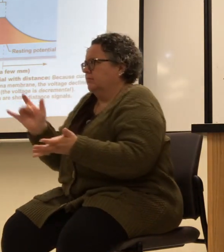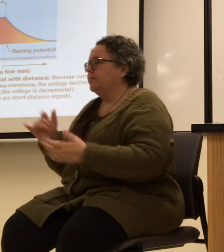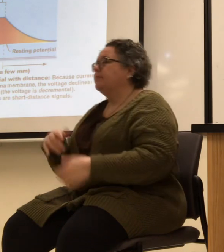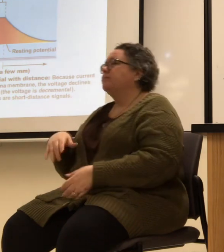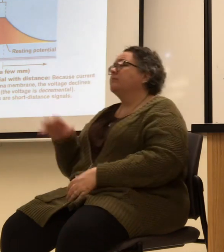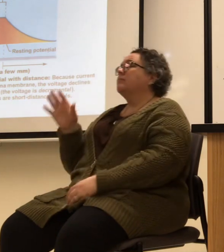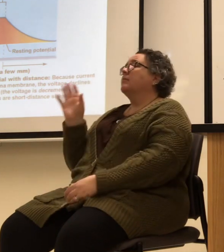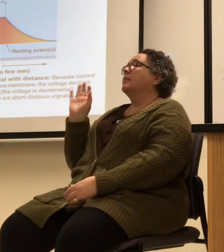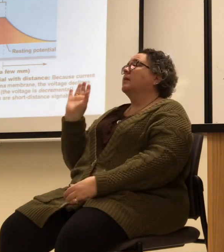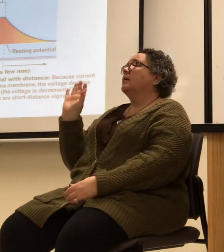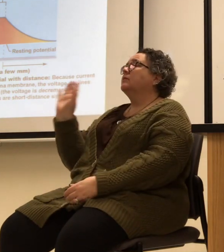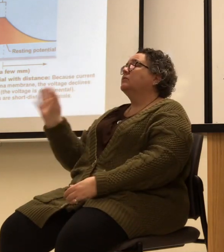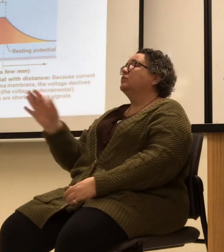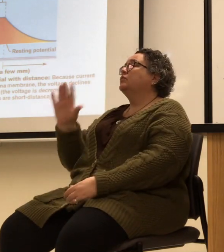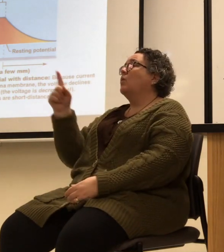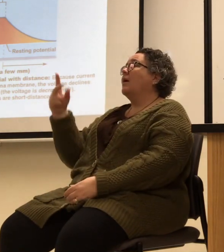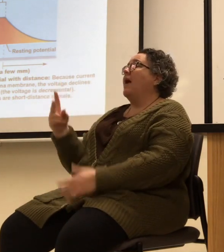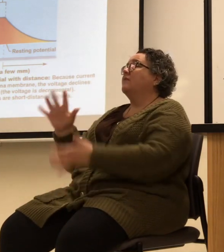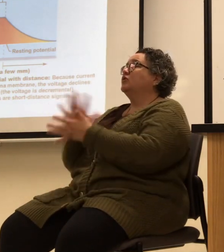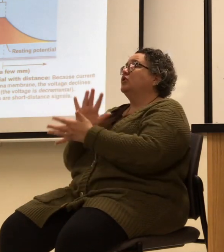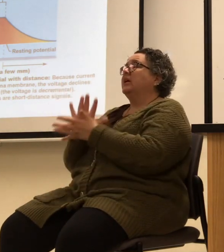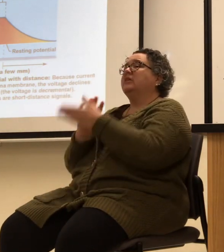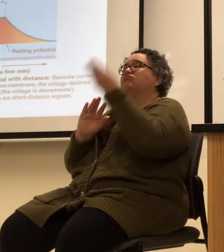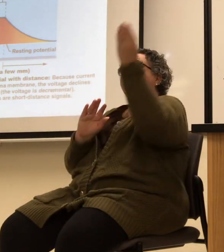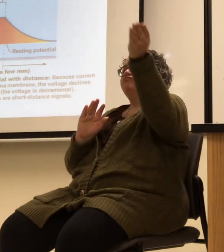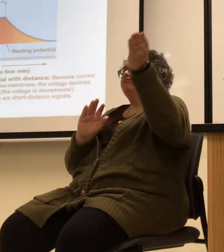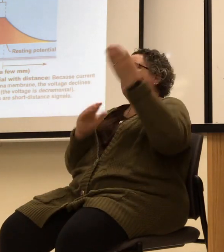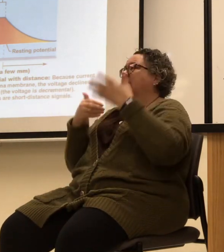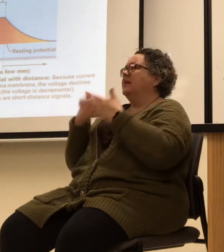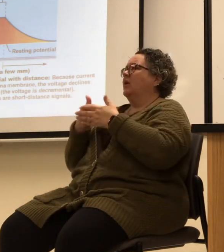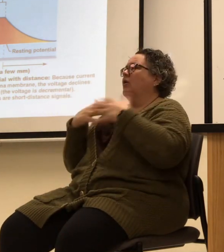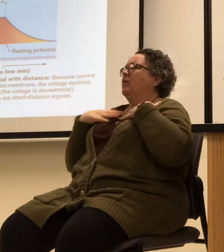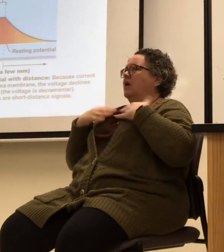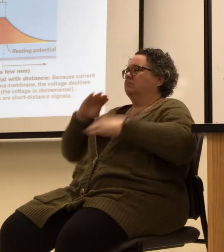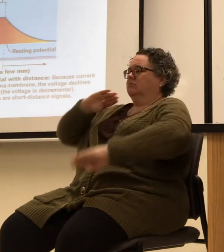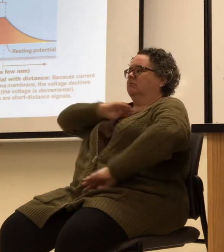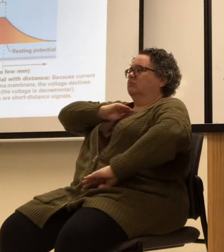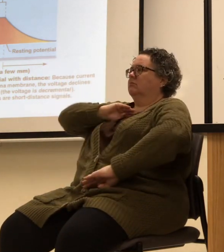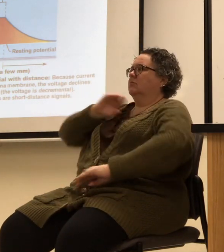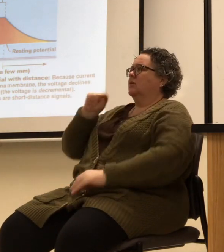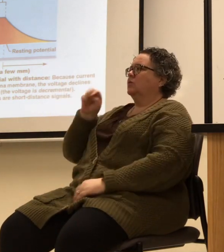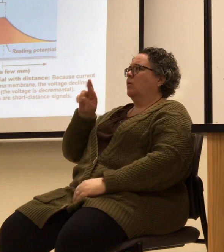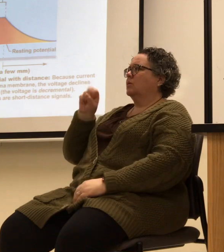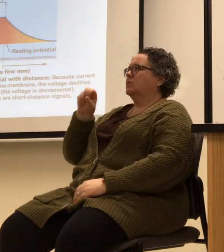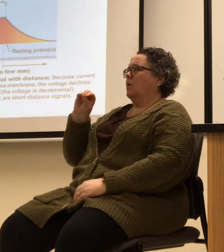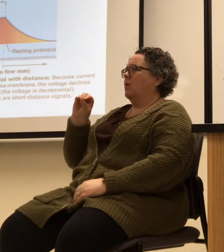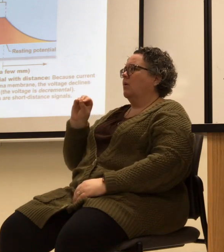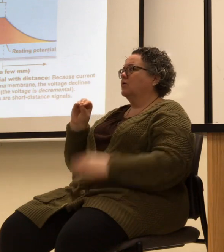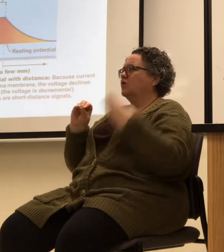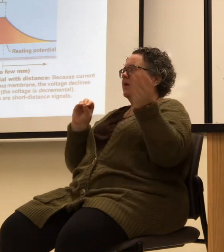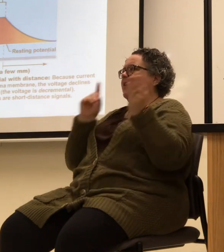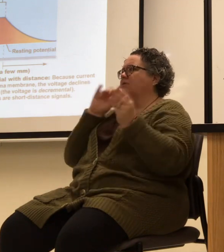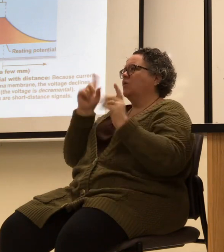sheet. Leave a pile over there, kind of by the torsos. Get that turned in for your points for the